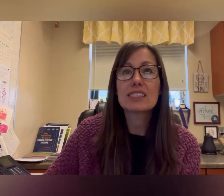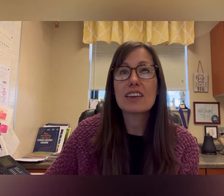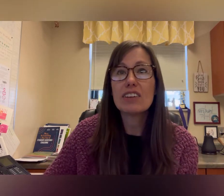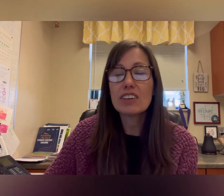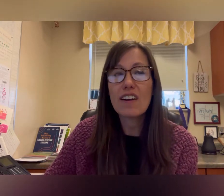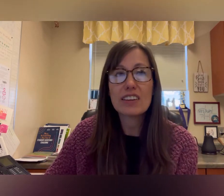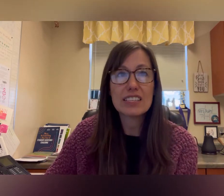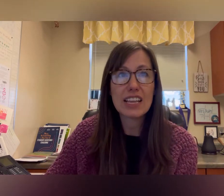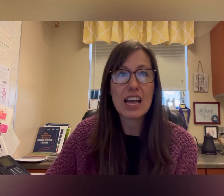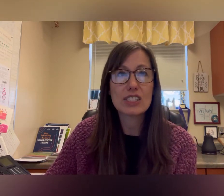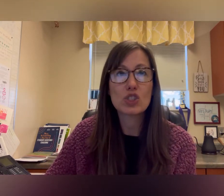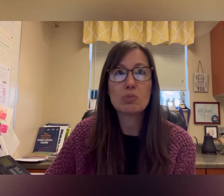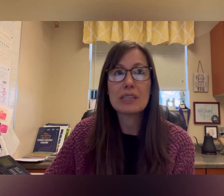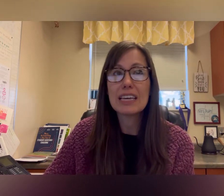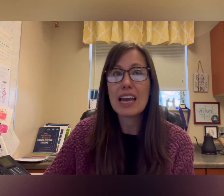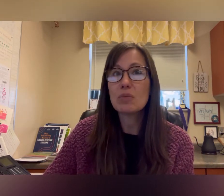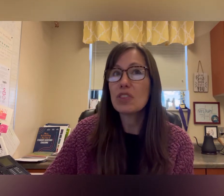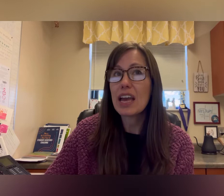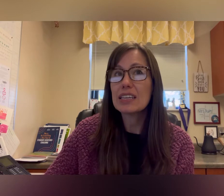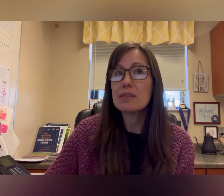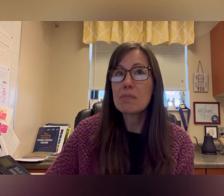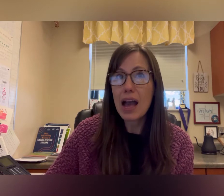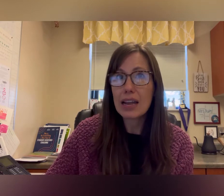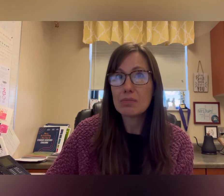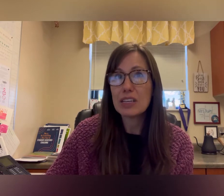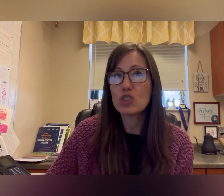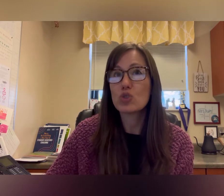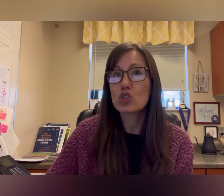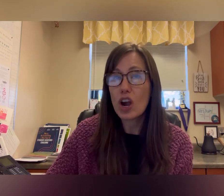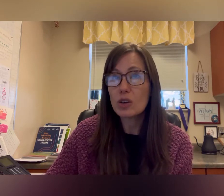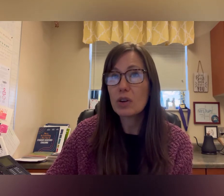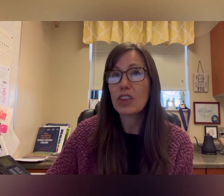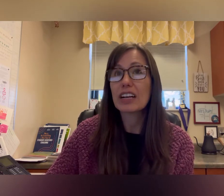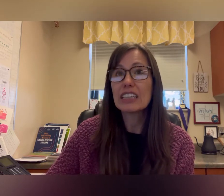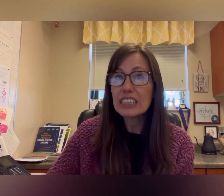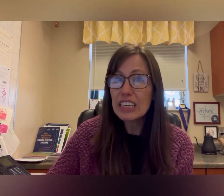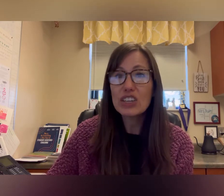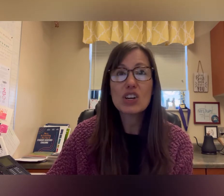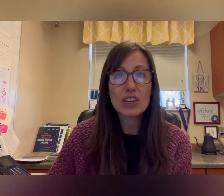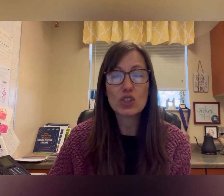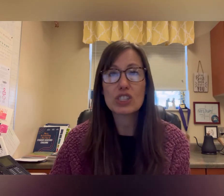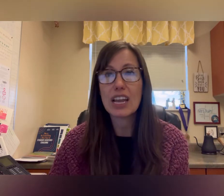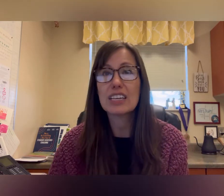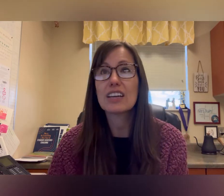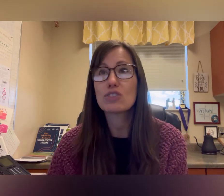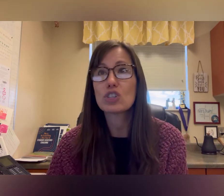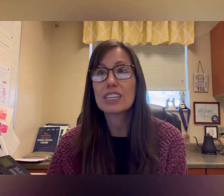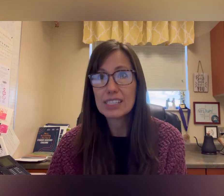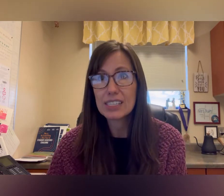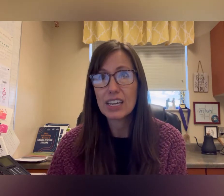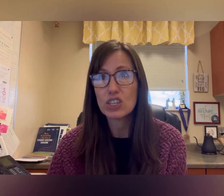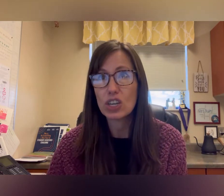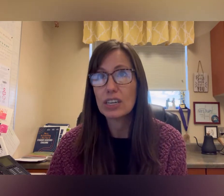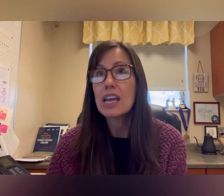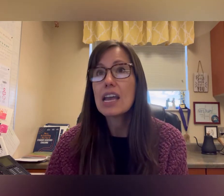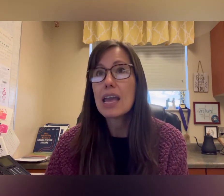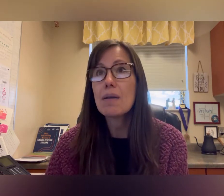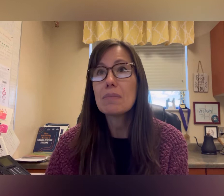Stephen Covey says, to begin with the end in mind means you start with a clear understanding of your destination. It means